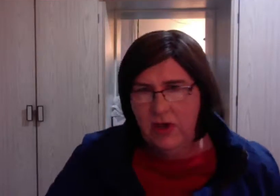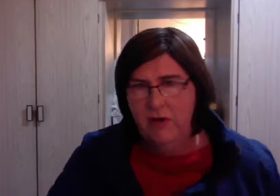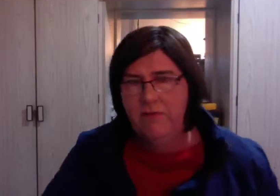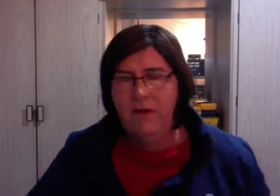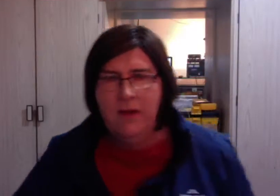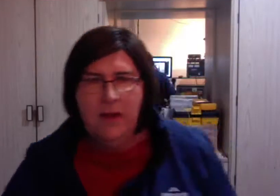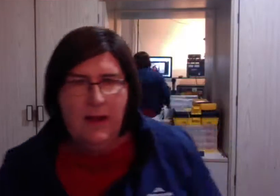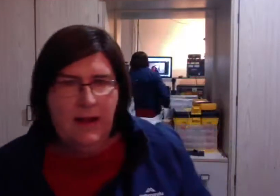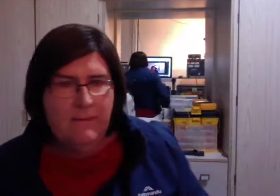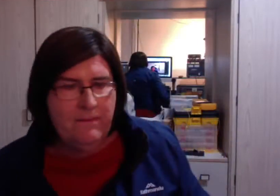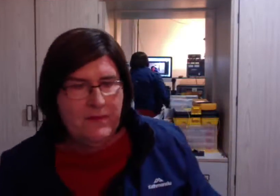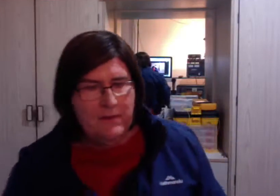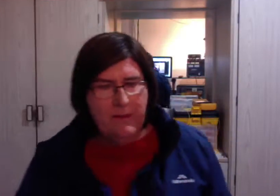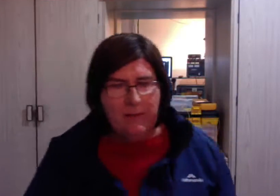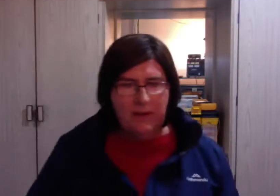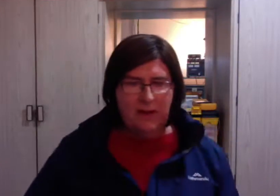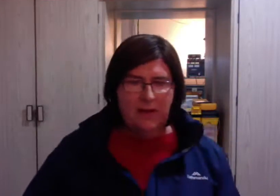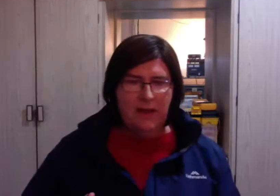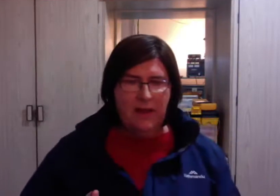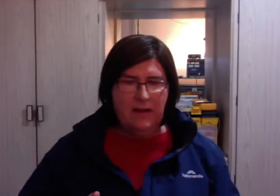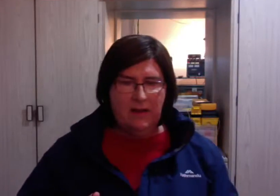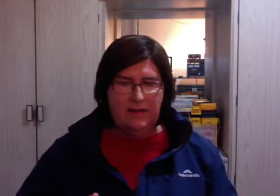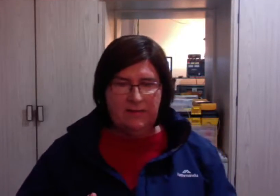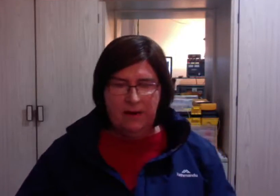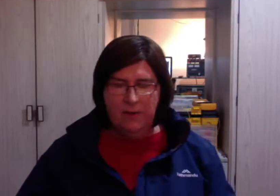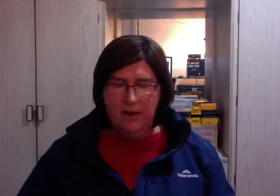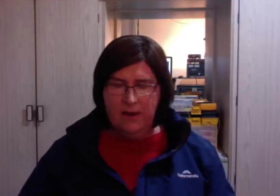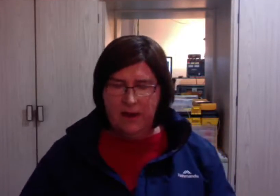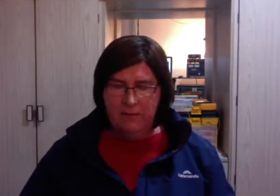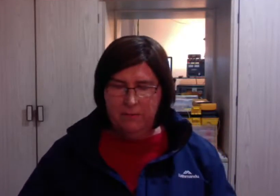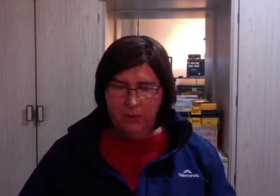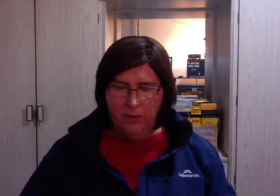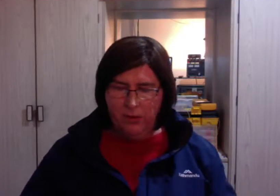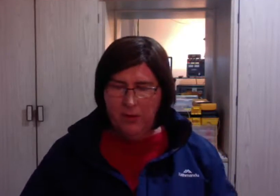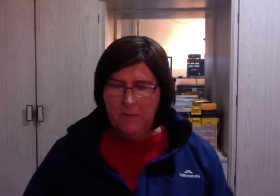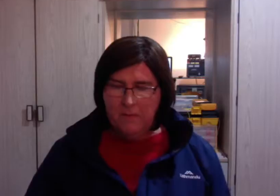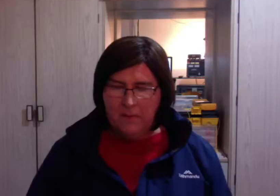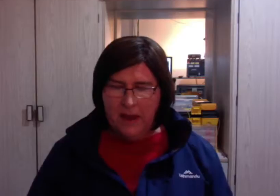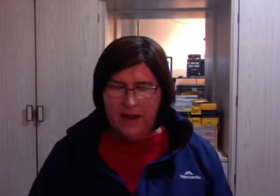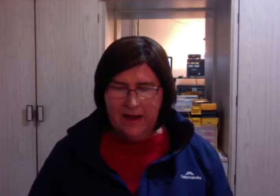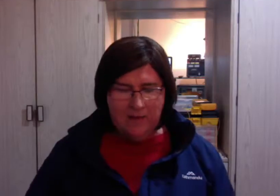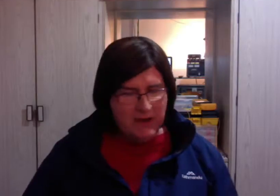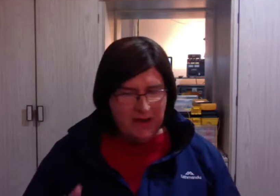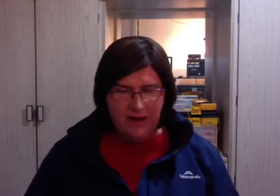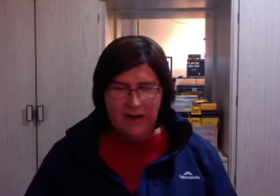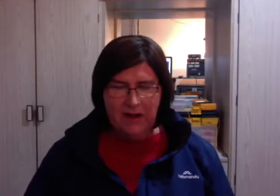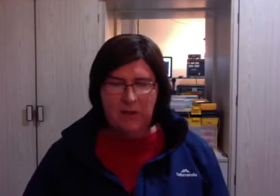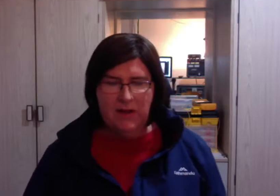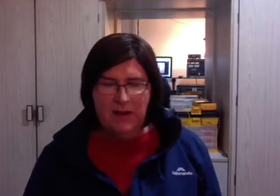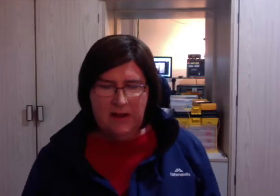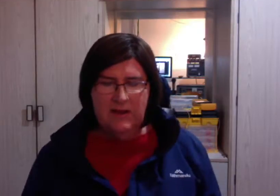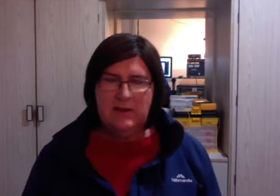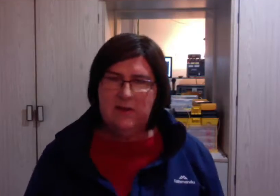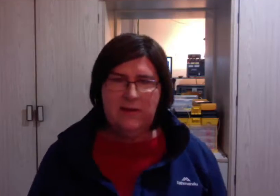off. The publican there is a fellow by the name of Paul, and every year that I go in there, he's just